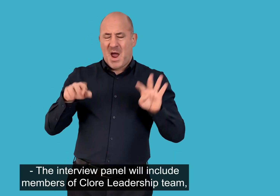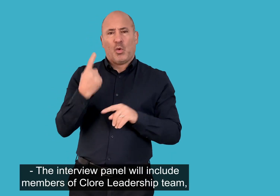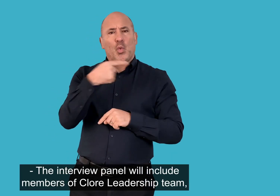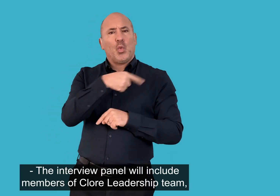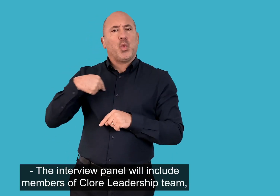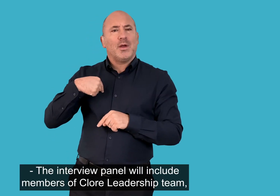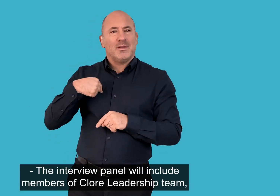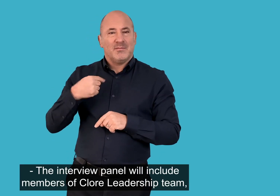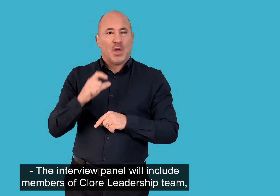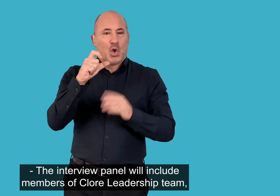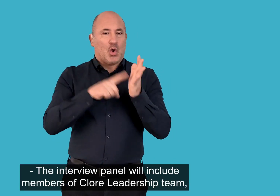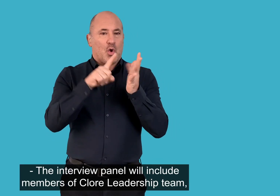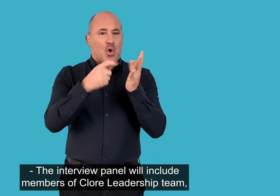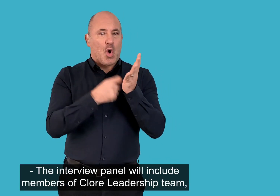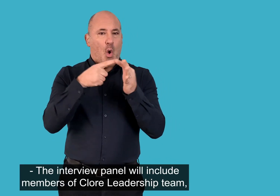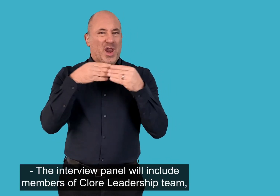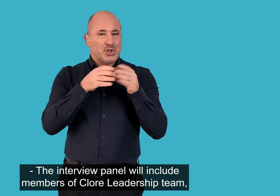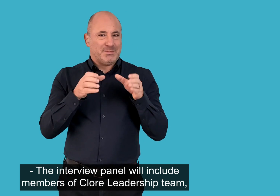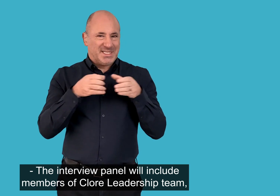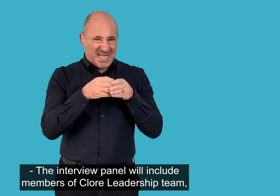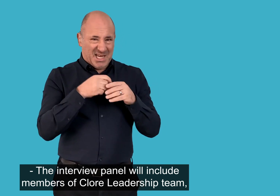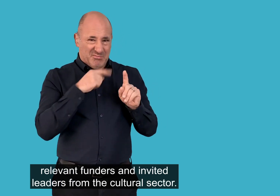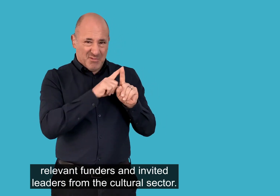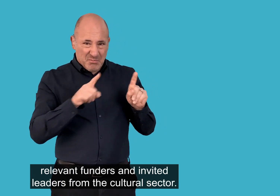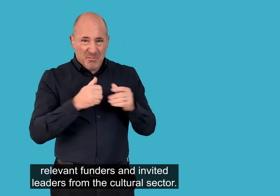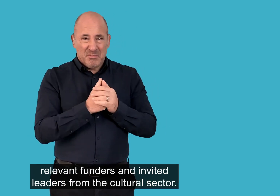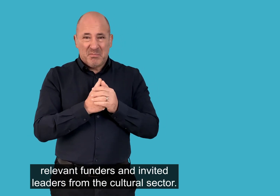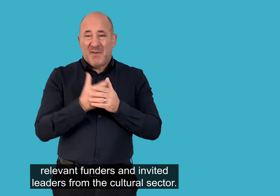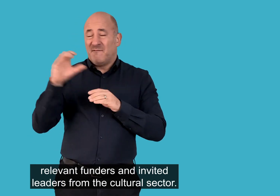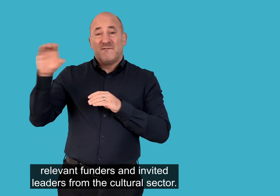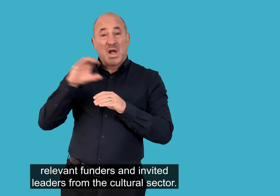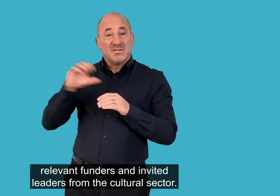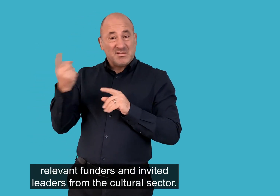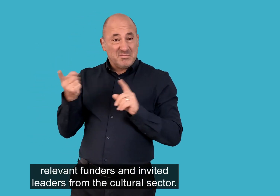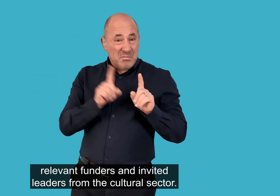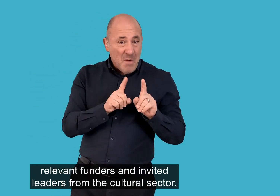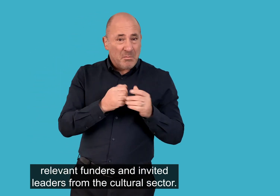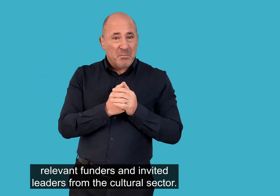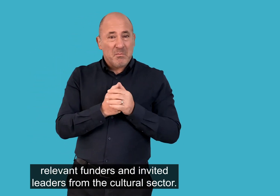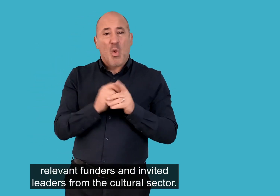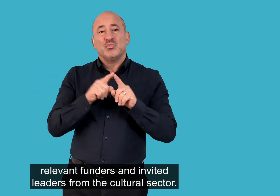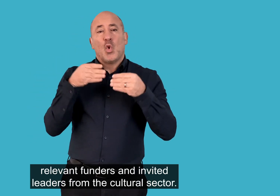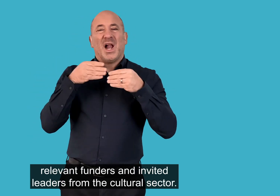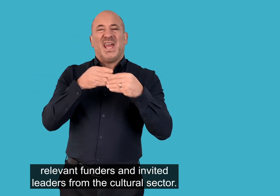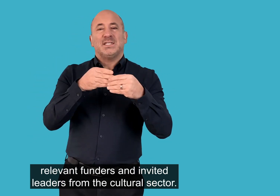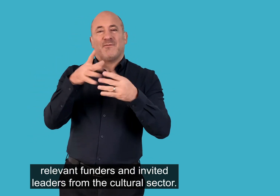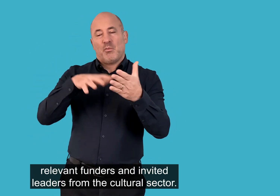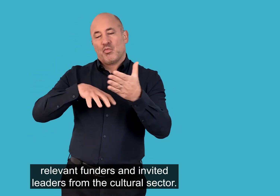will include members of Clore leadership team, relevant funders and invited leaders from the cultural